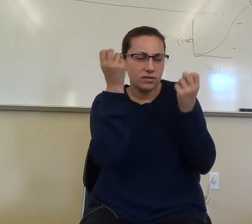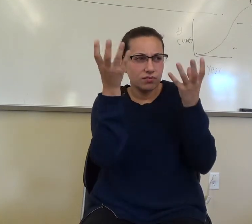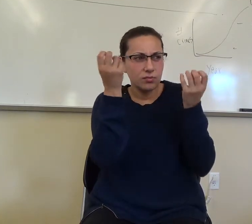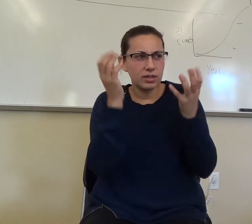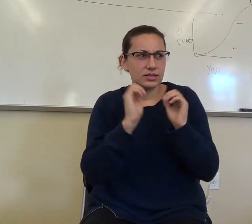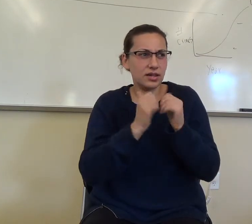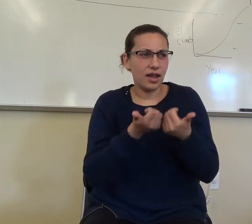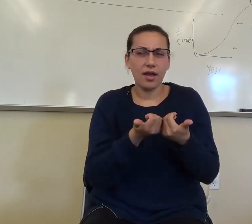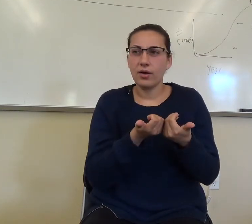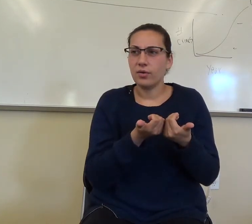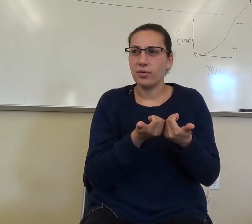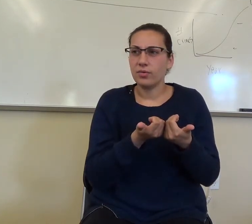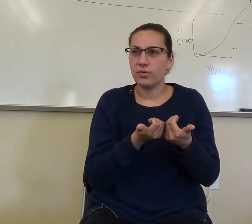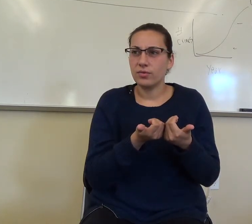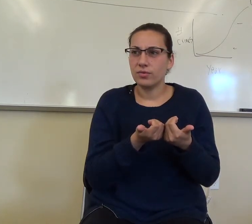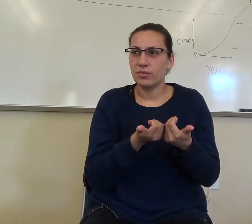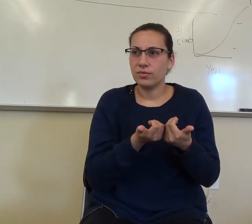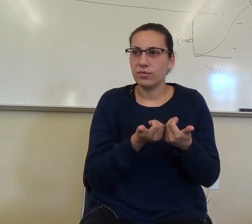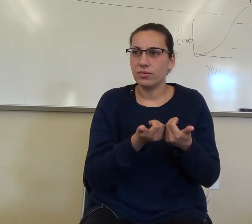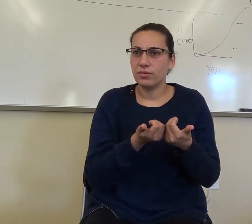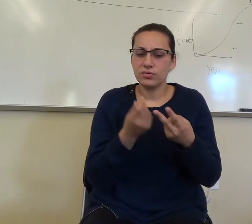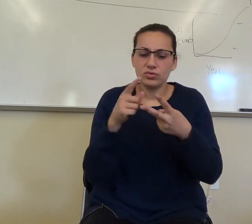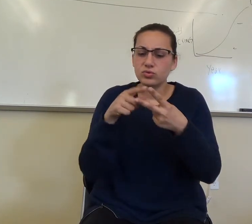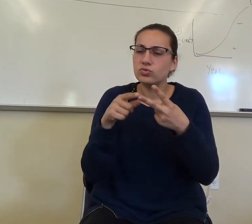What are those two things?